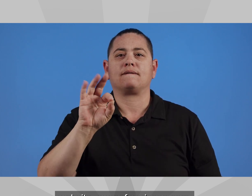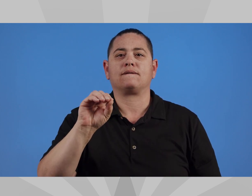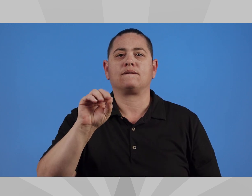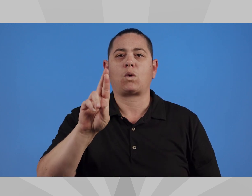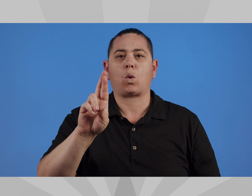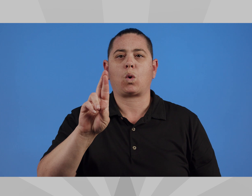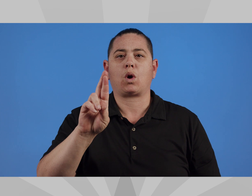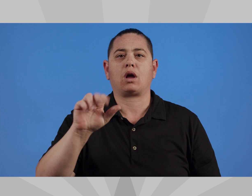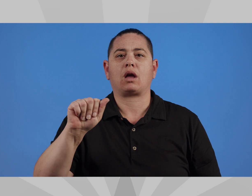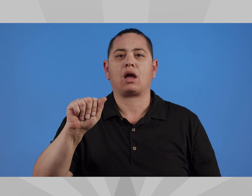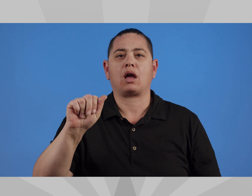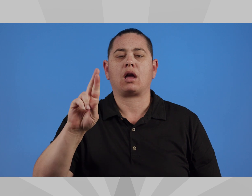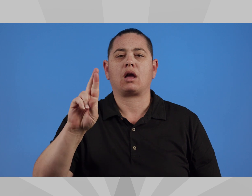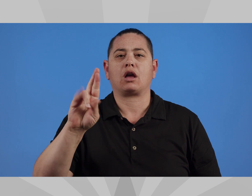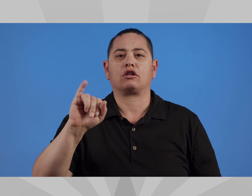quangforarizona.com.